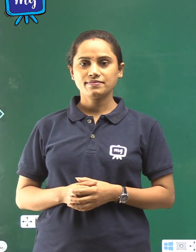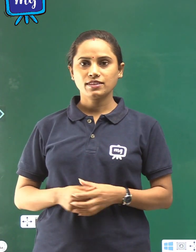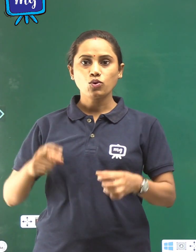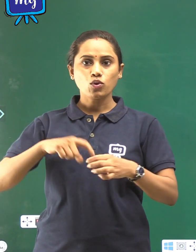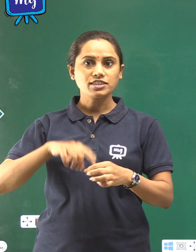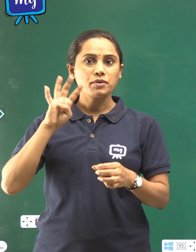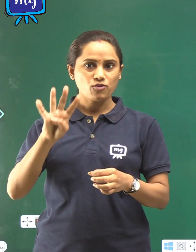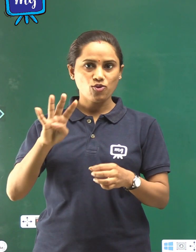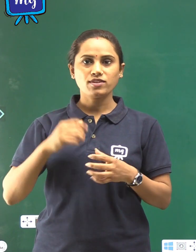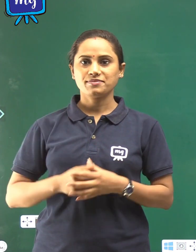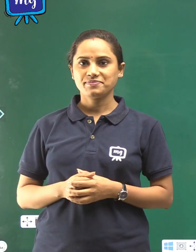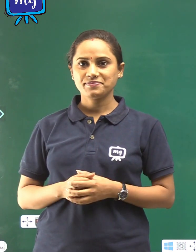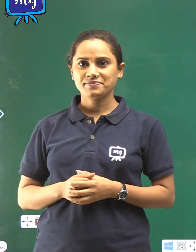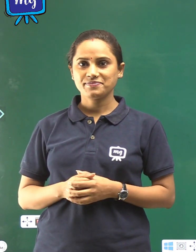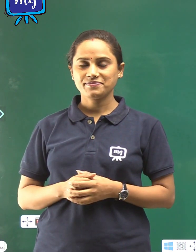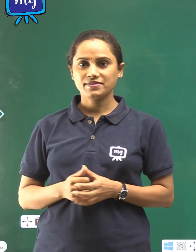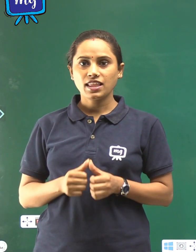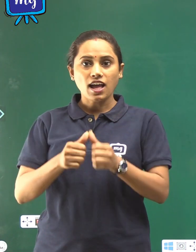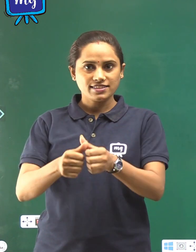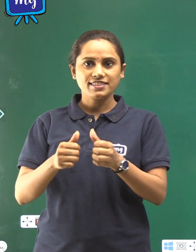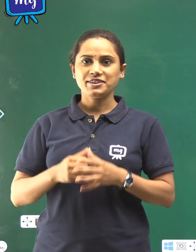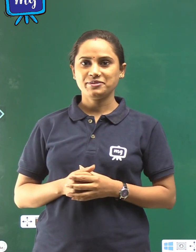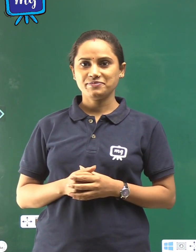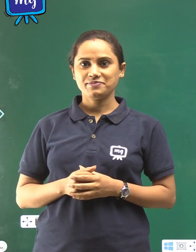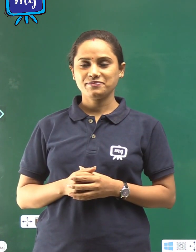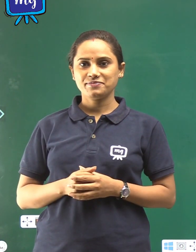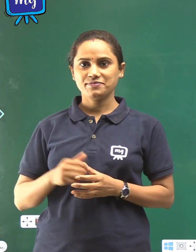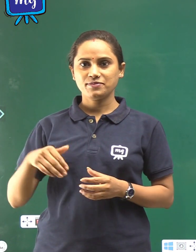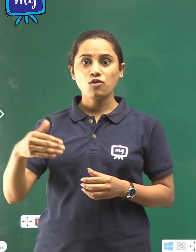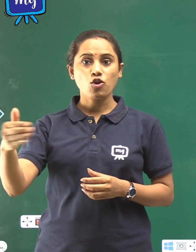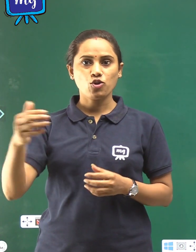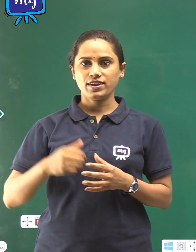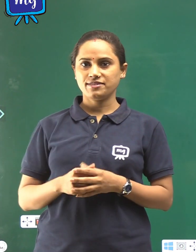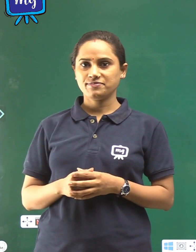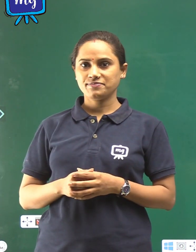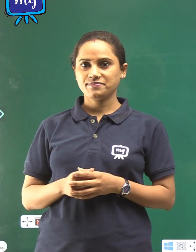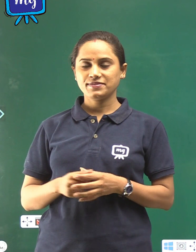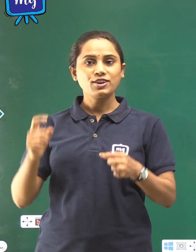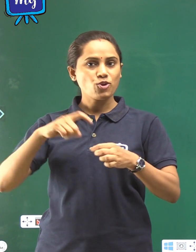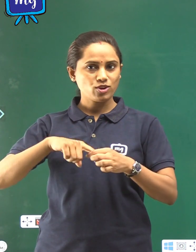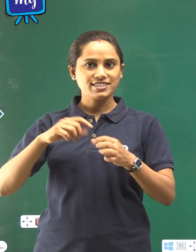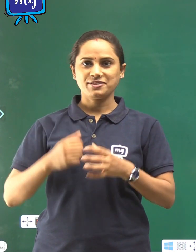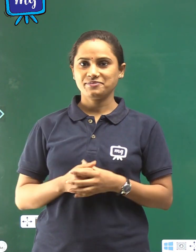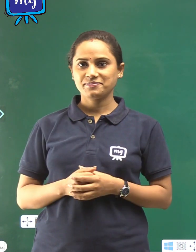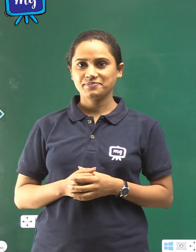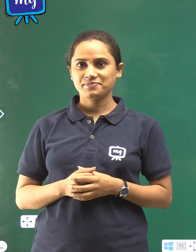Question number 4. Answer the following